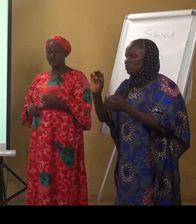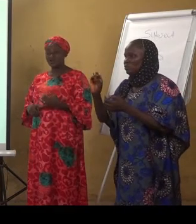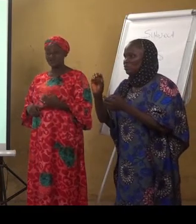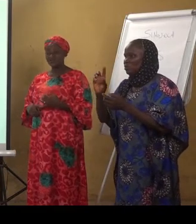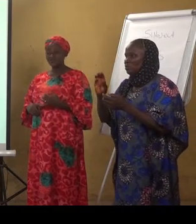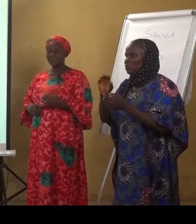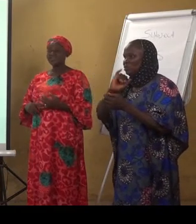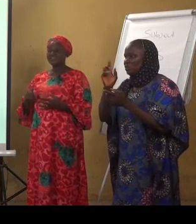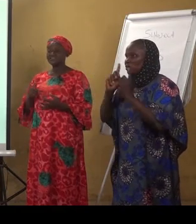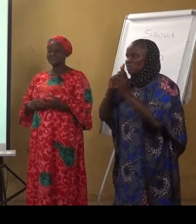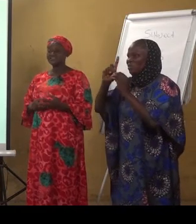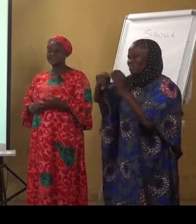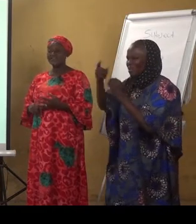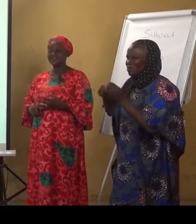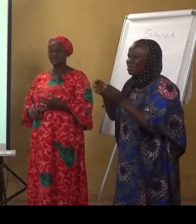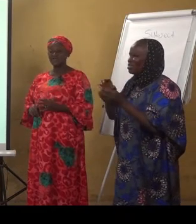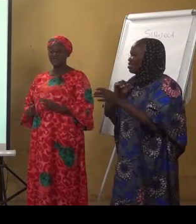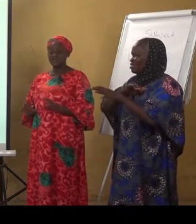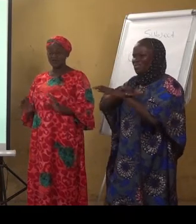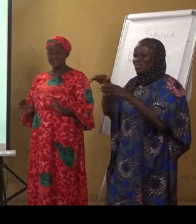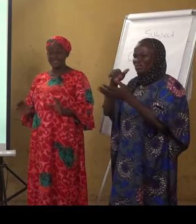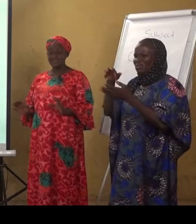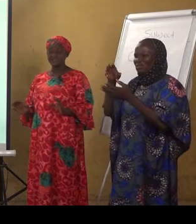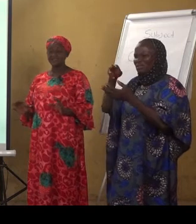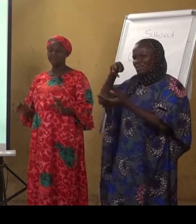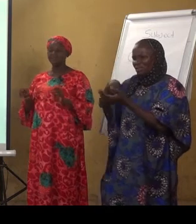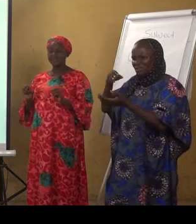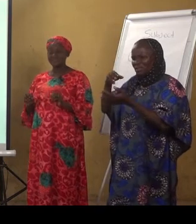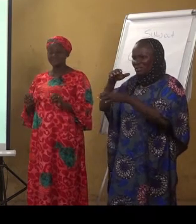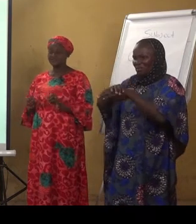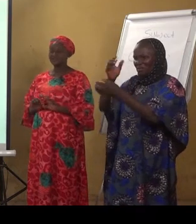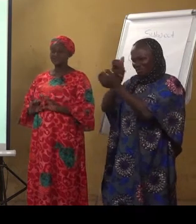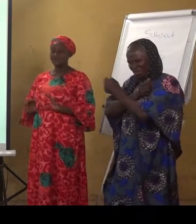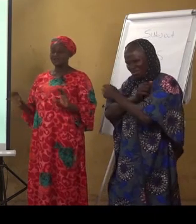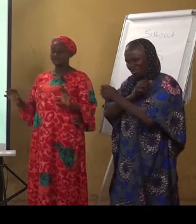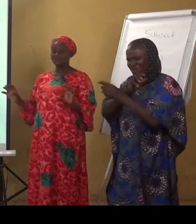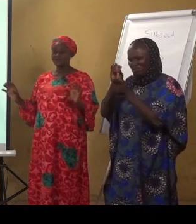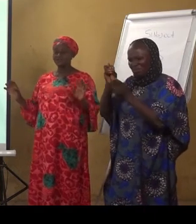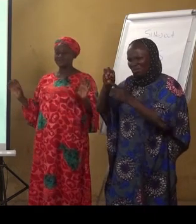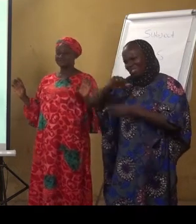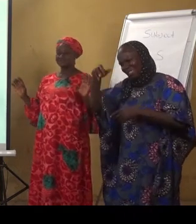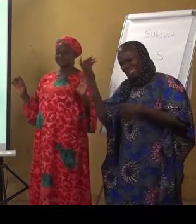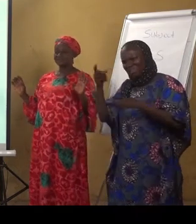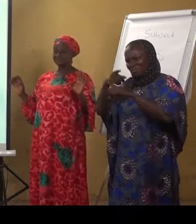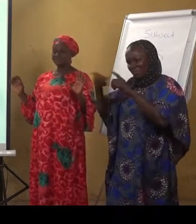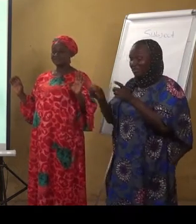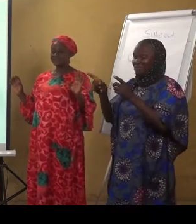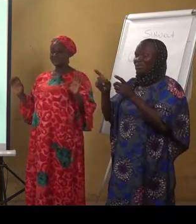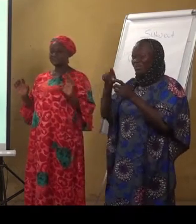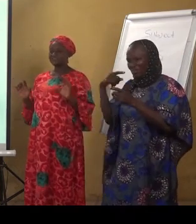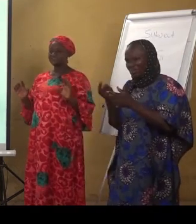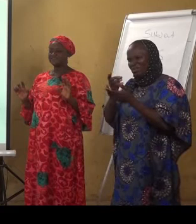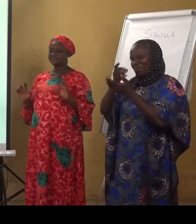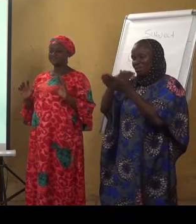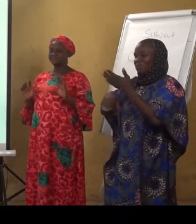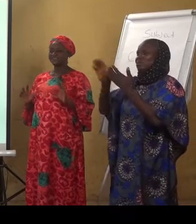on love, it's not centered on anything but forgiveness. So